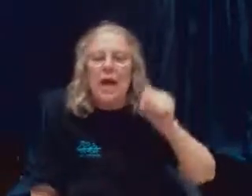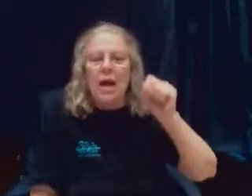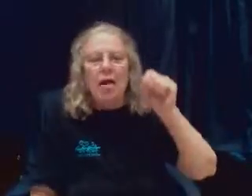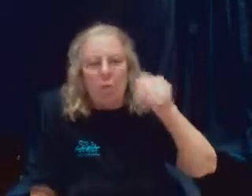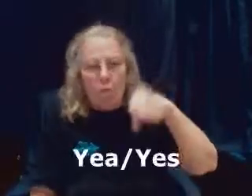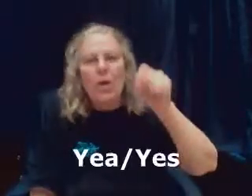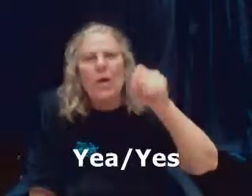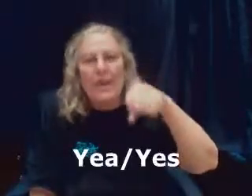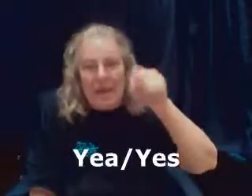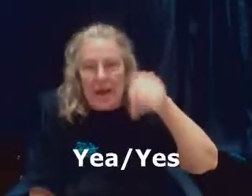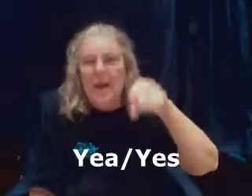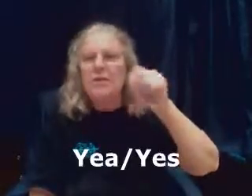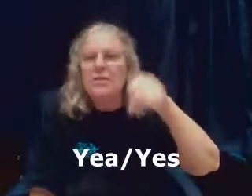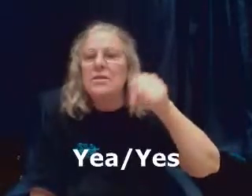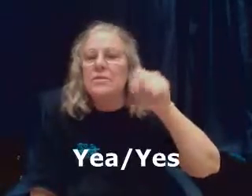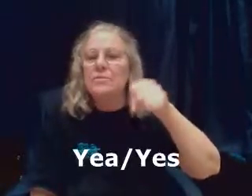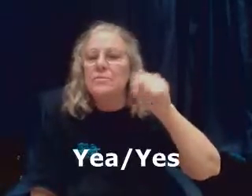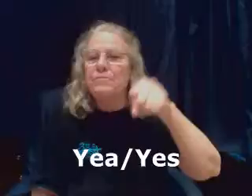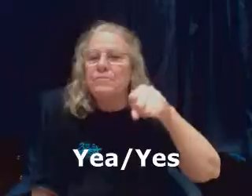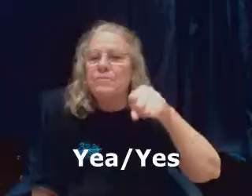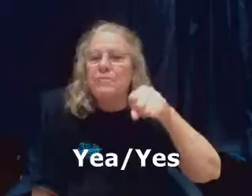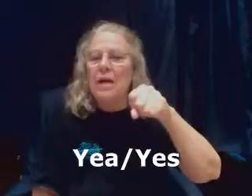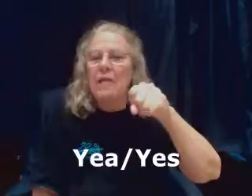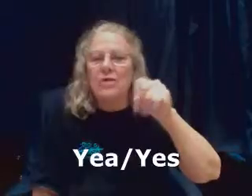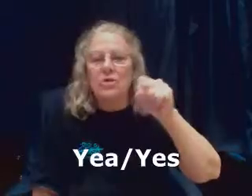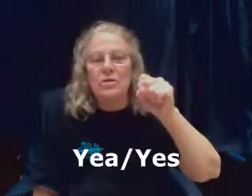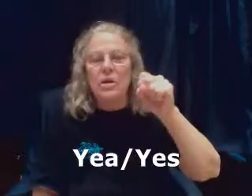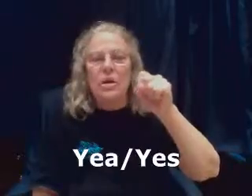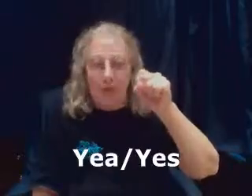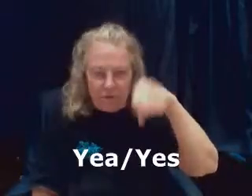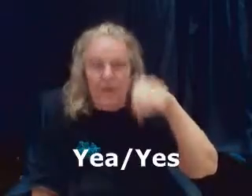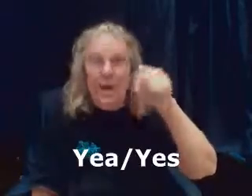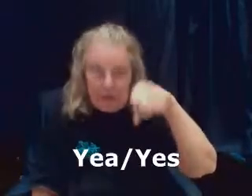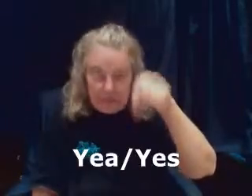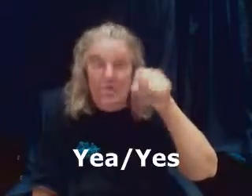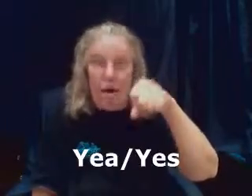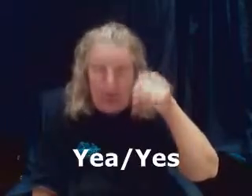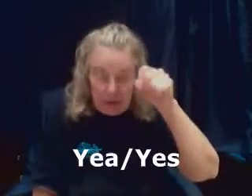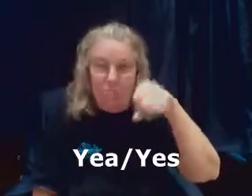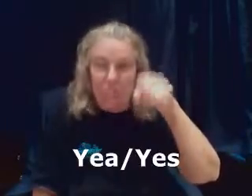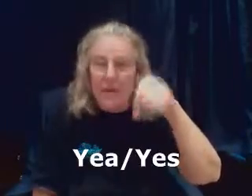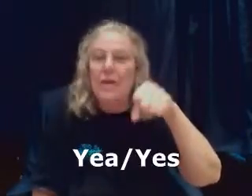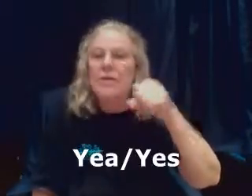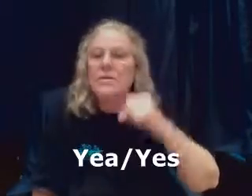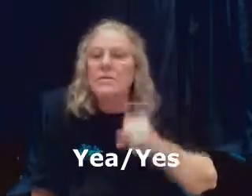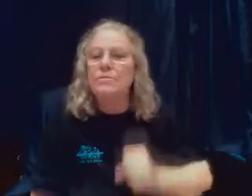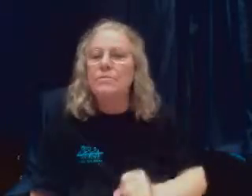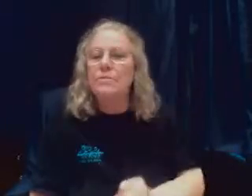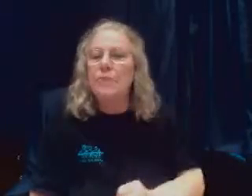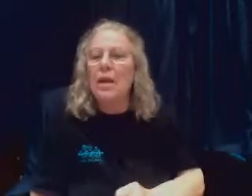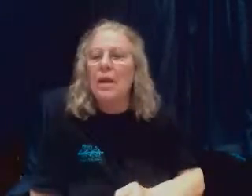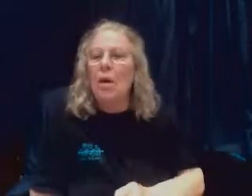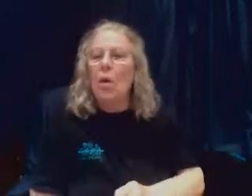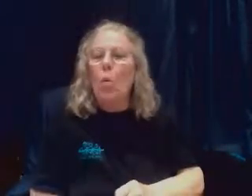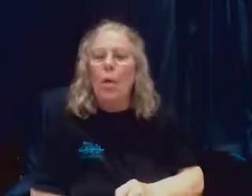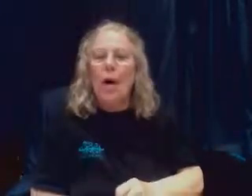Yay or yes. And that's just like your head is nodding. Yes.